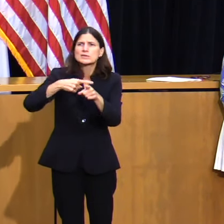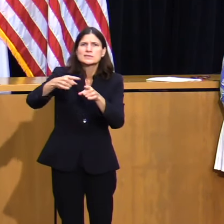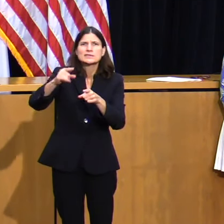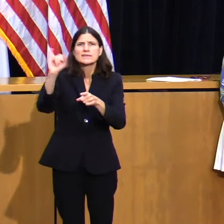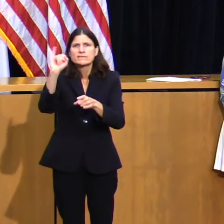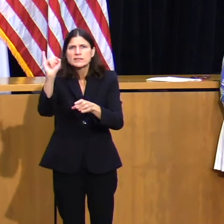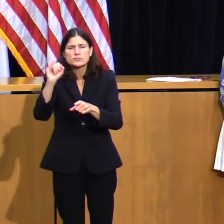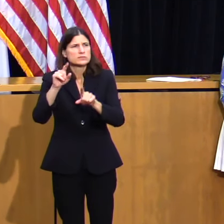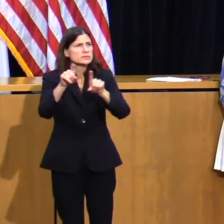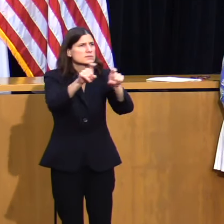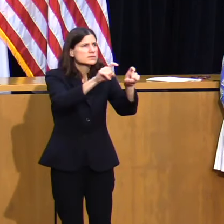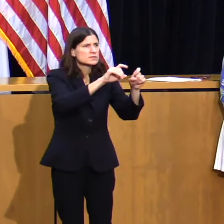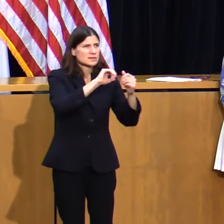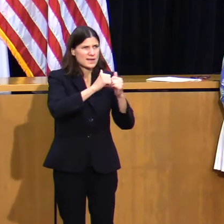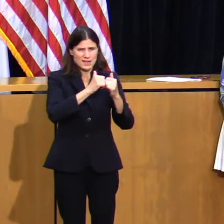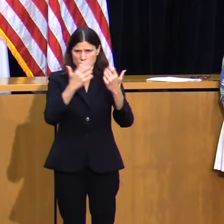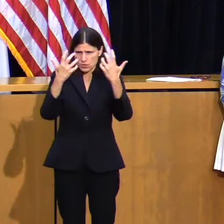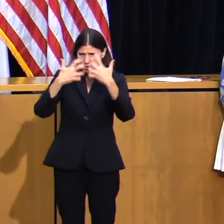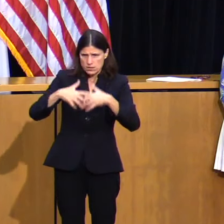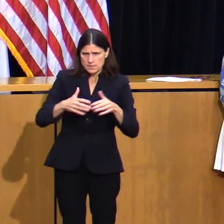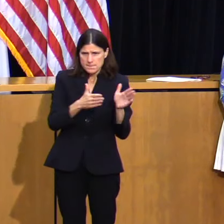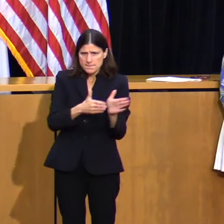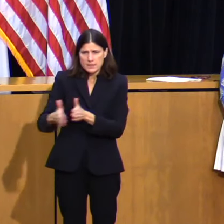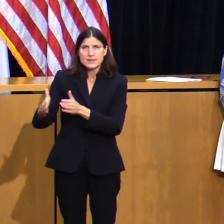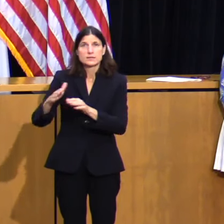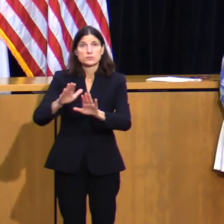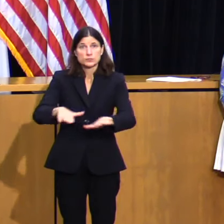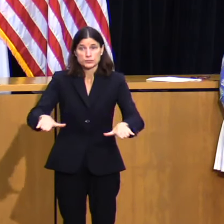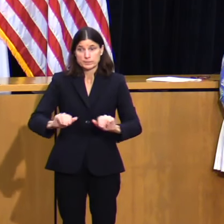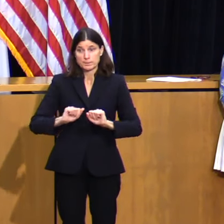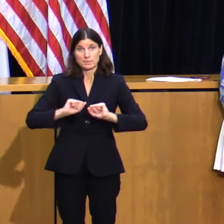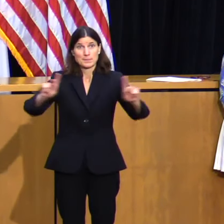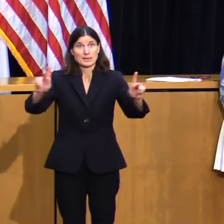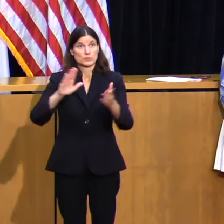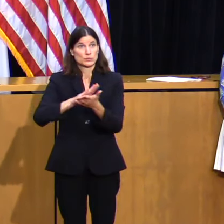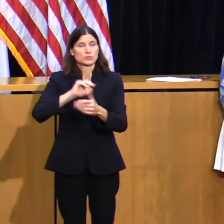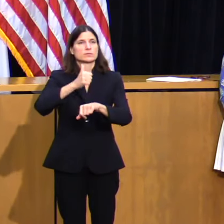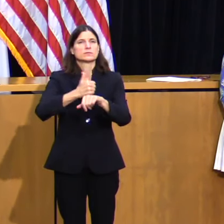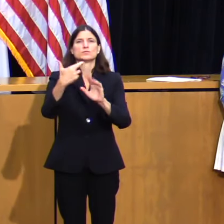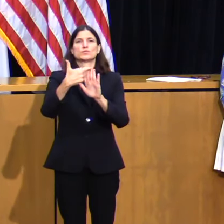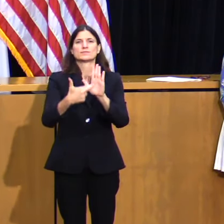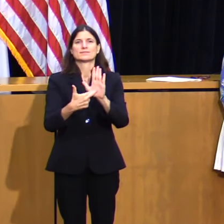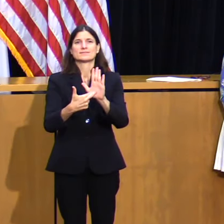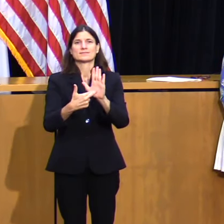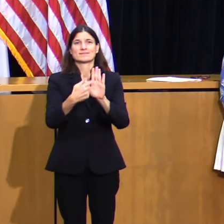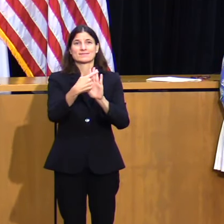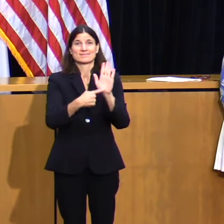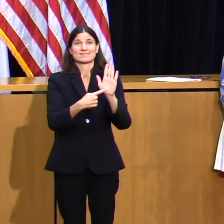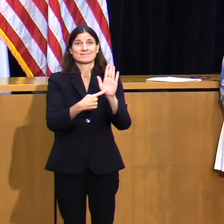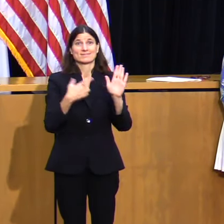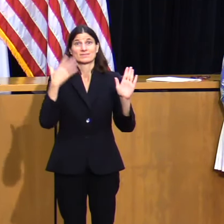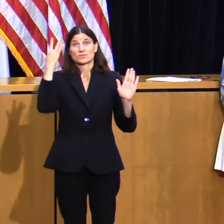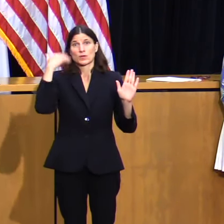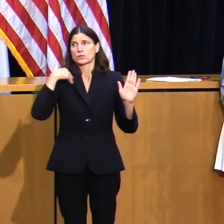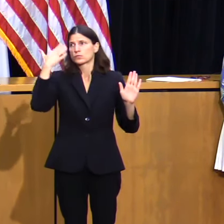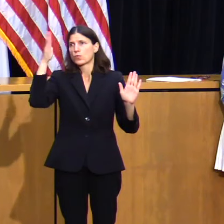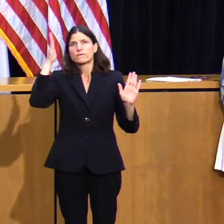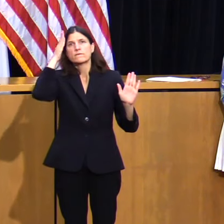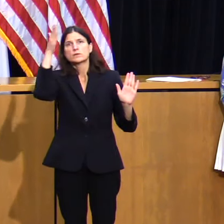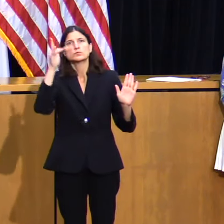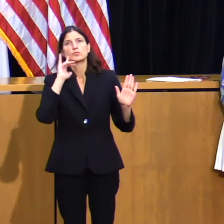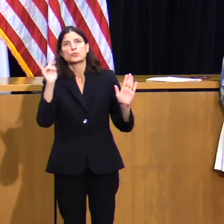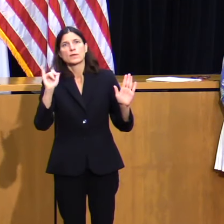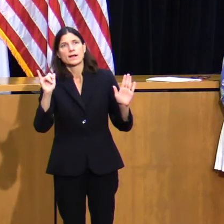school reopenings was because of concerns that some of this data is still evolving and we don't always know the answer. And that's